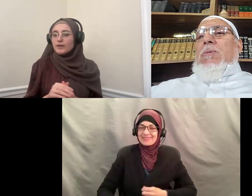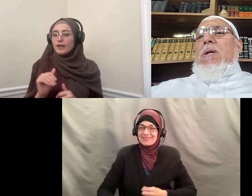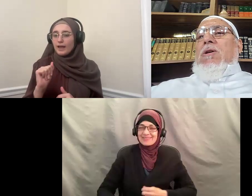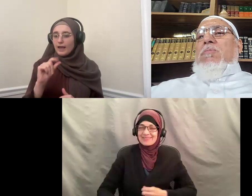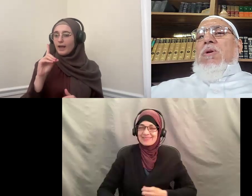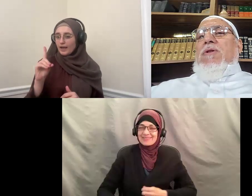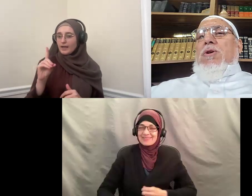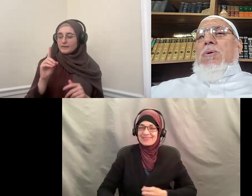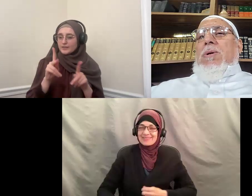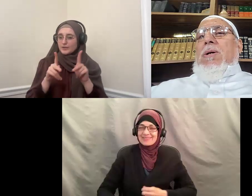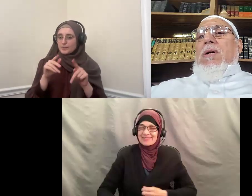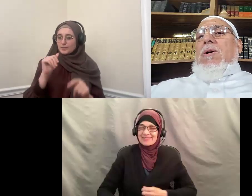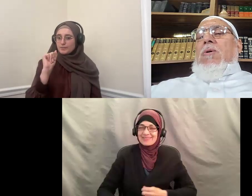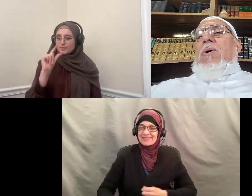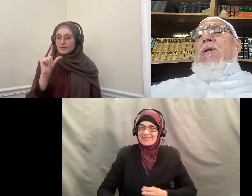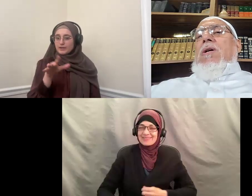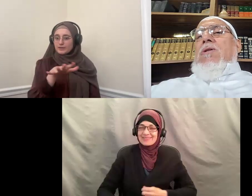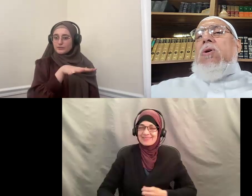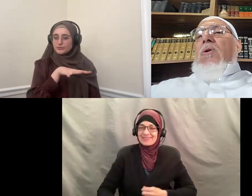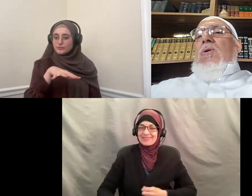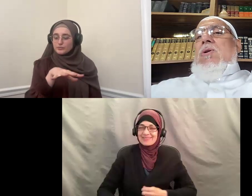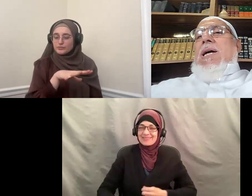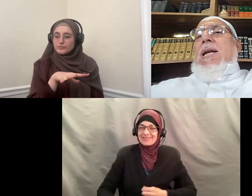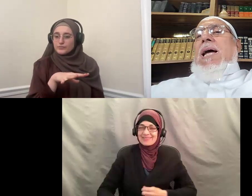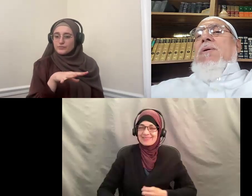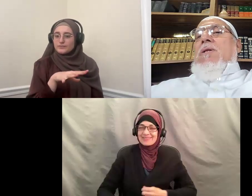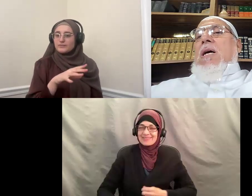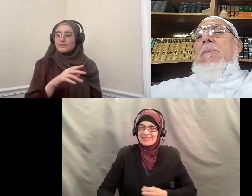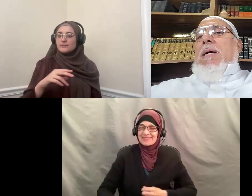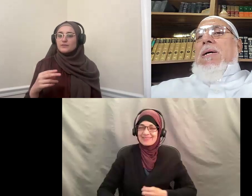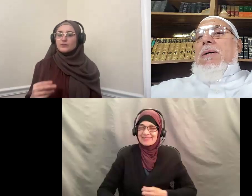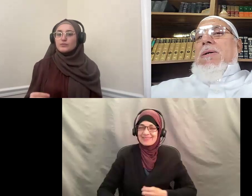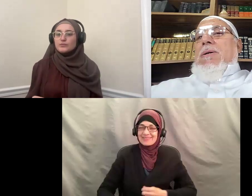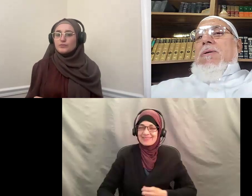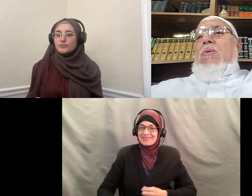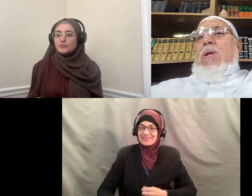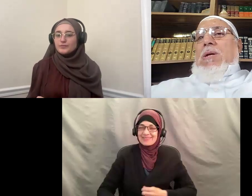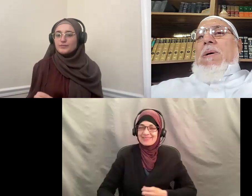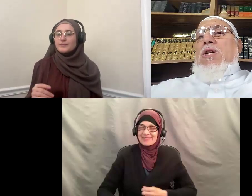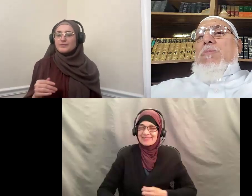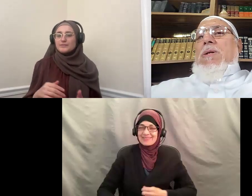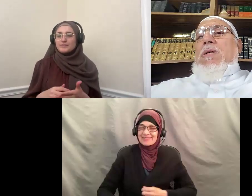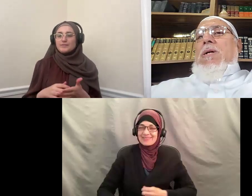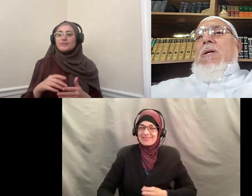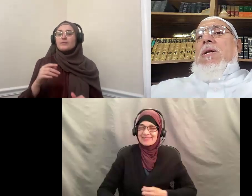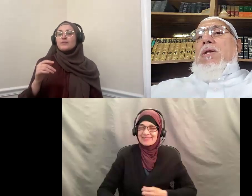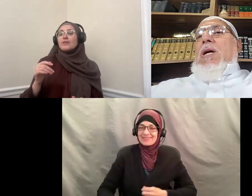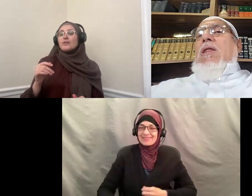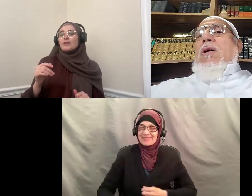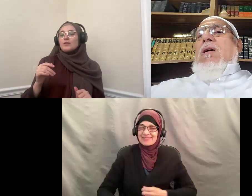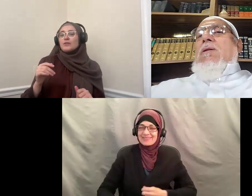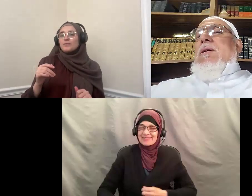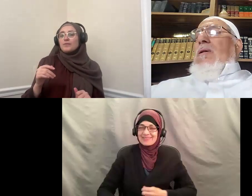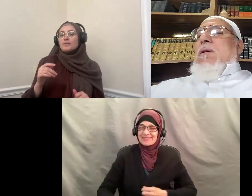the community of prophethood, when they saw the clouds coming with the punishment,